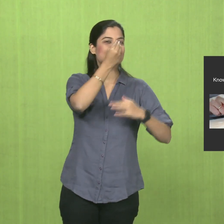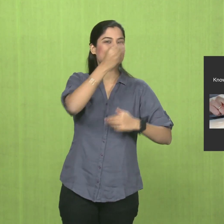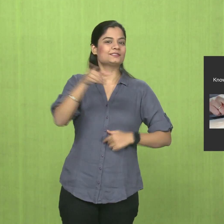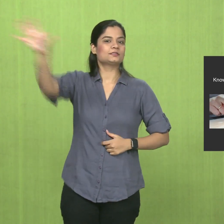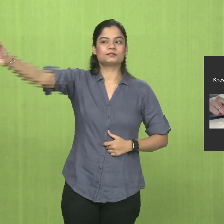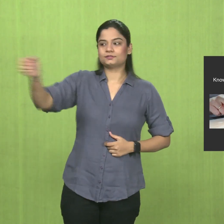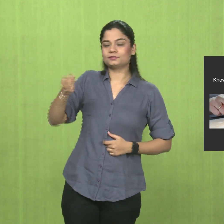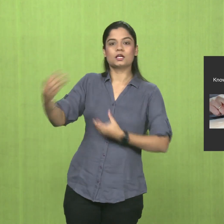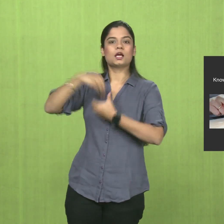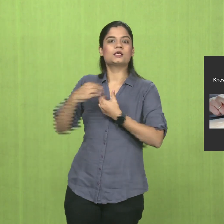resource. So,